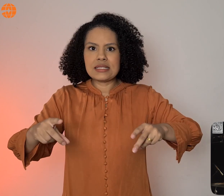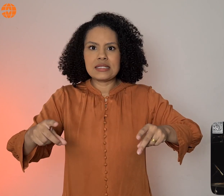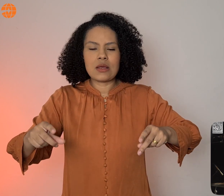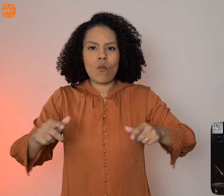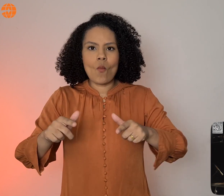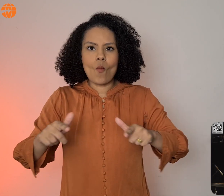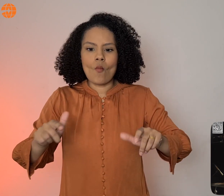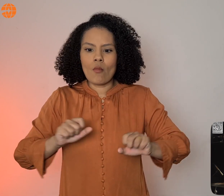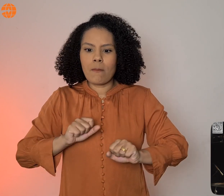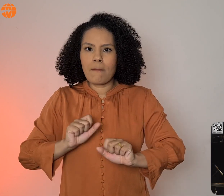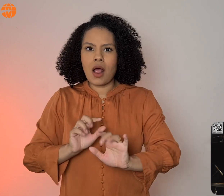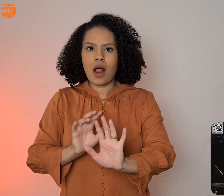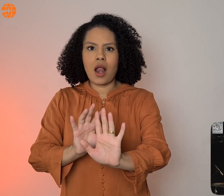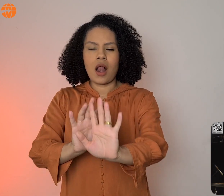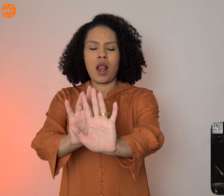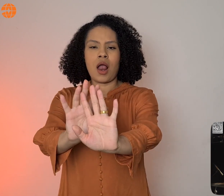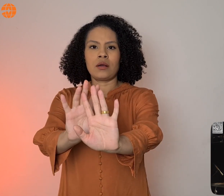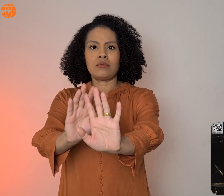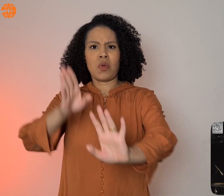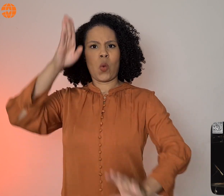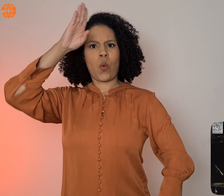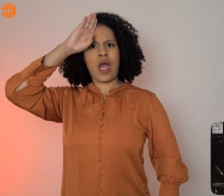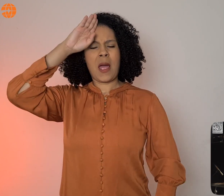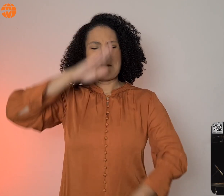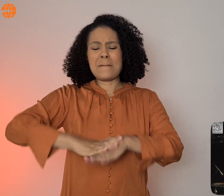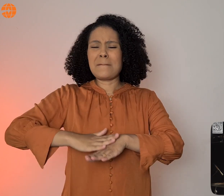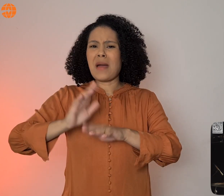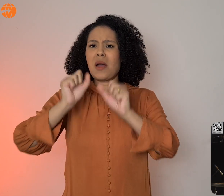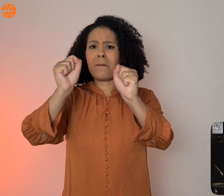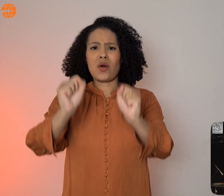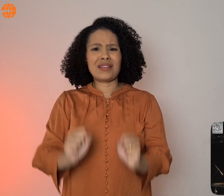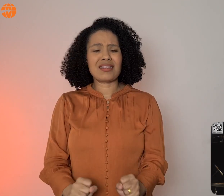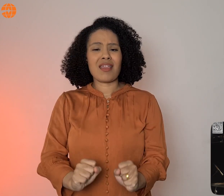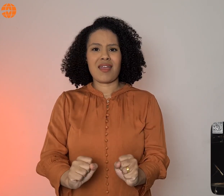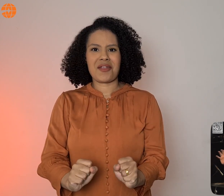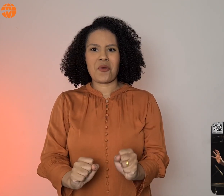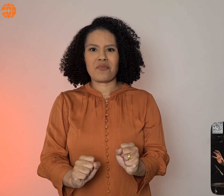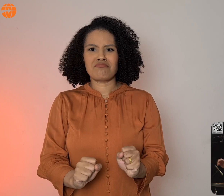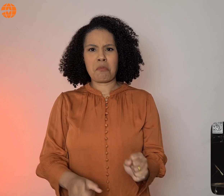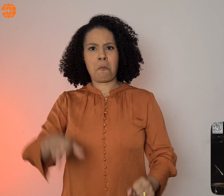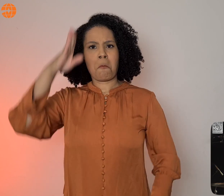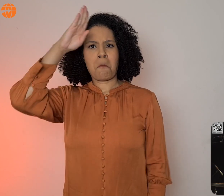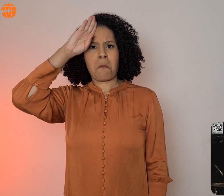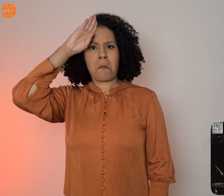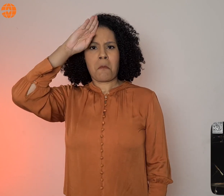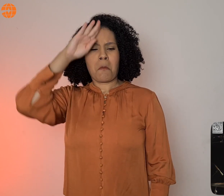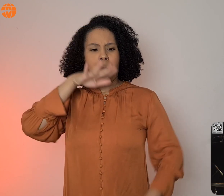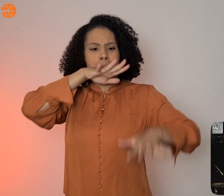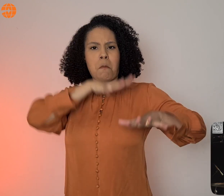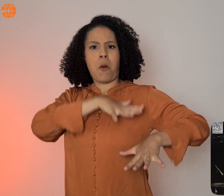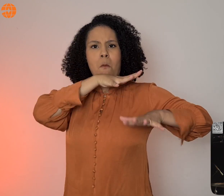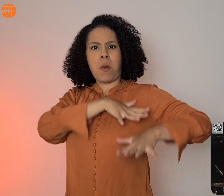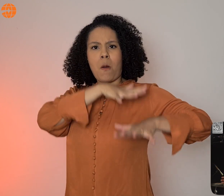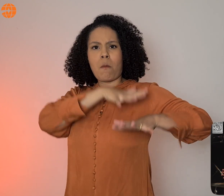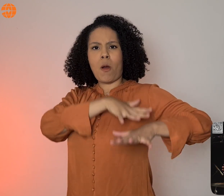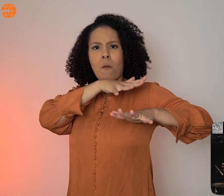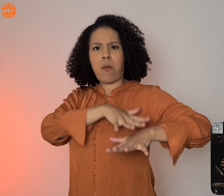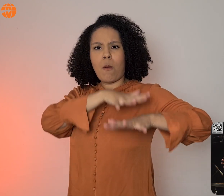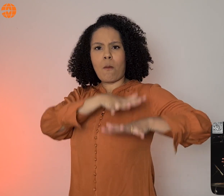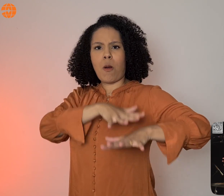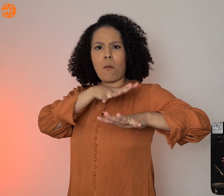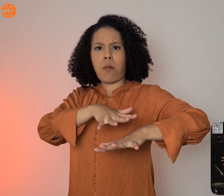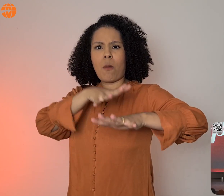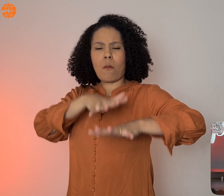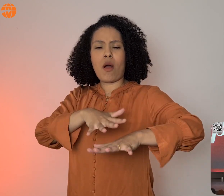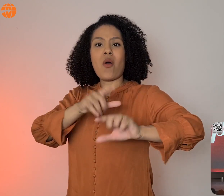Então o exército mais poderoso da terra vem perseguindo eles naquele And caminho. God closes the water in and kills them all